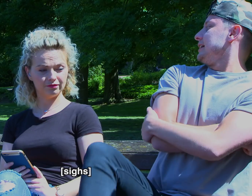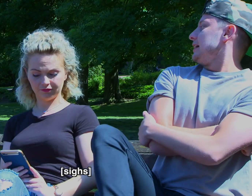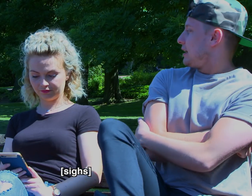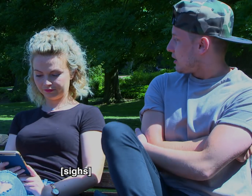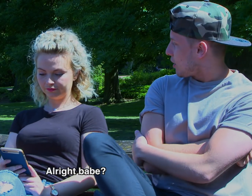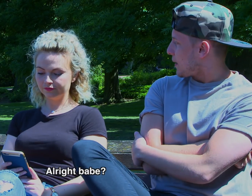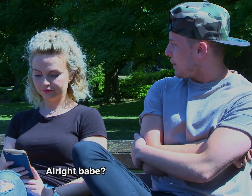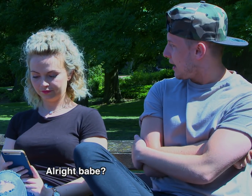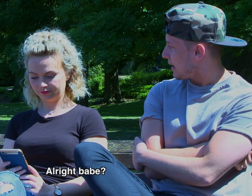Come on, babe.